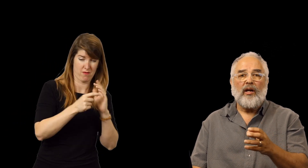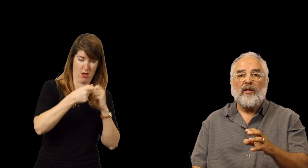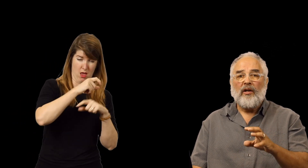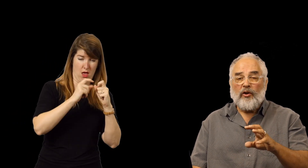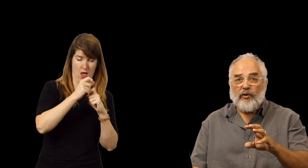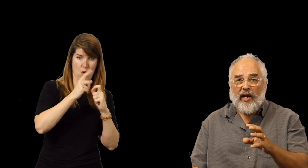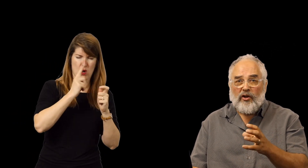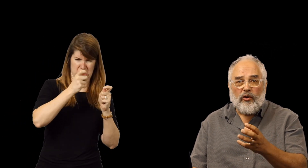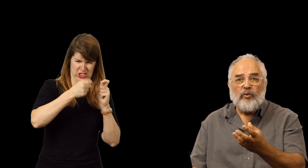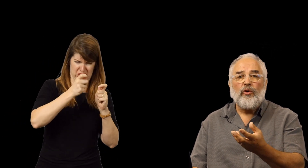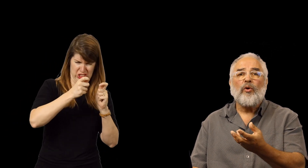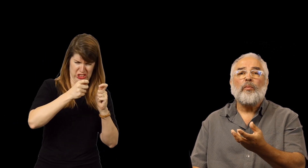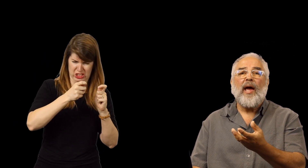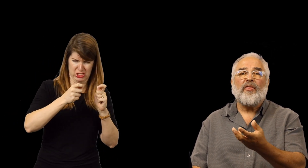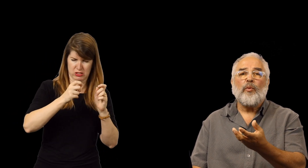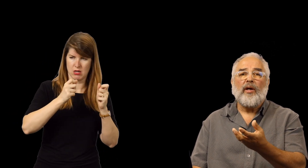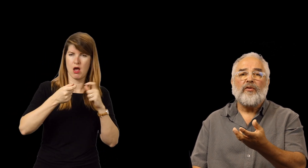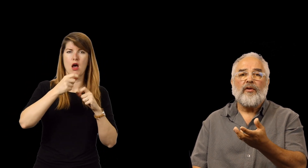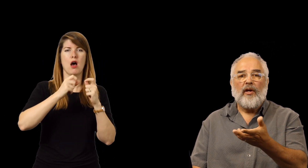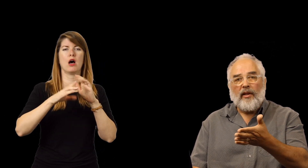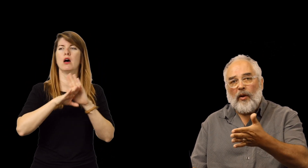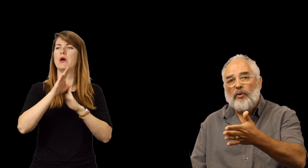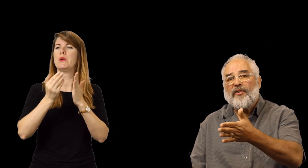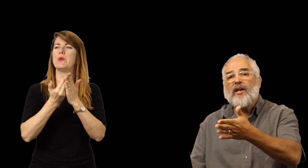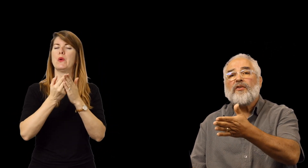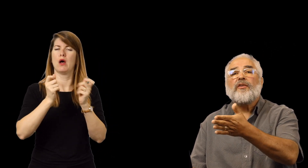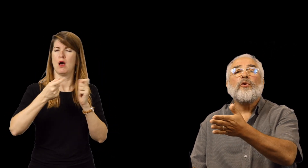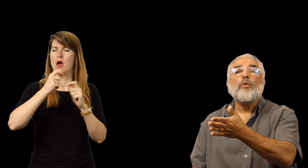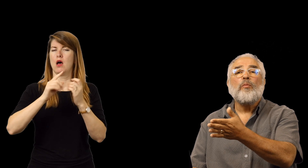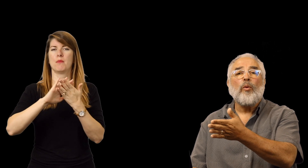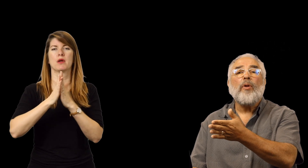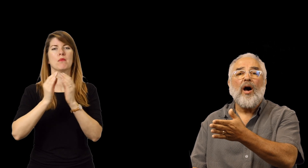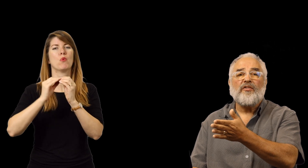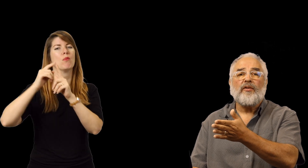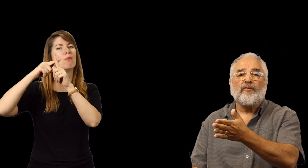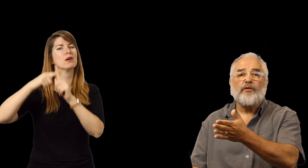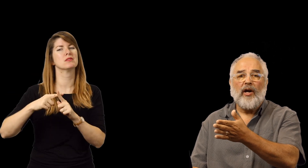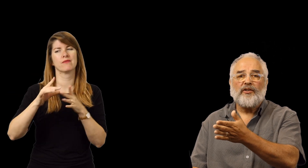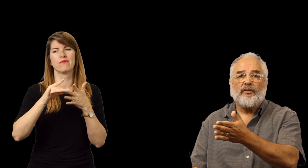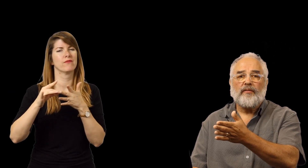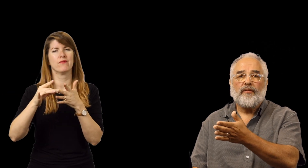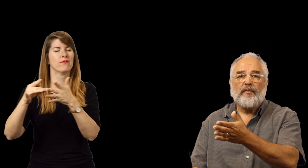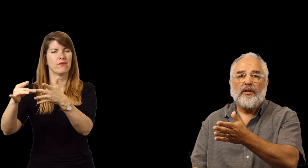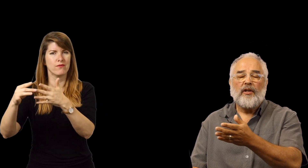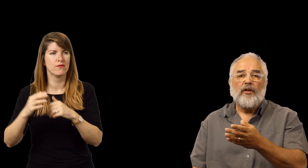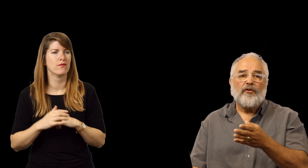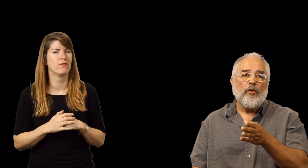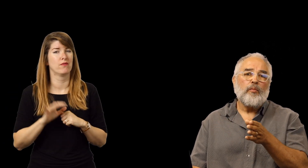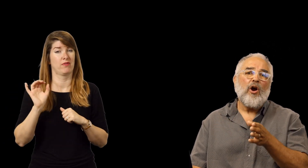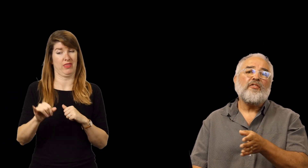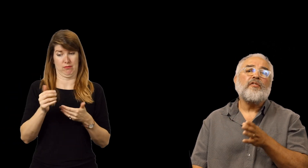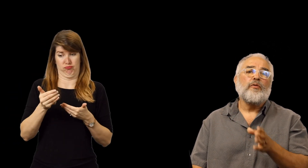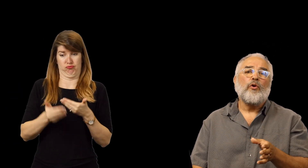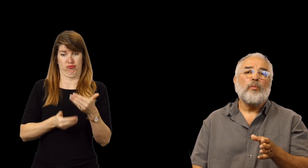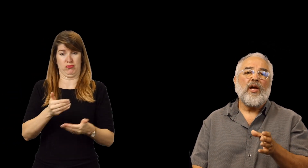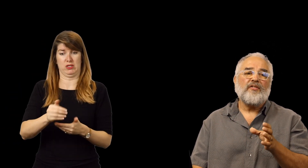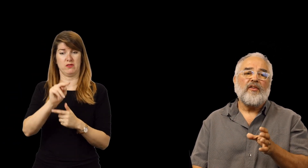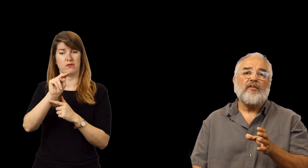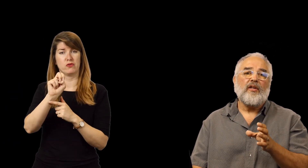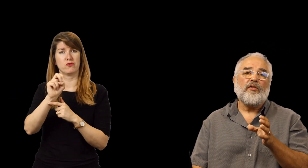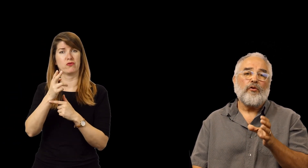our brain, create new neural pathways that will take us into a more positive direction. So the process